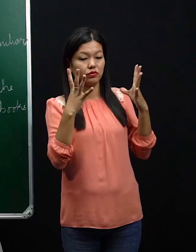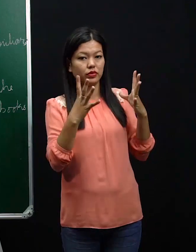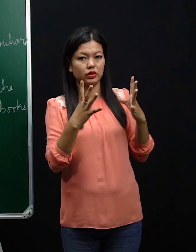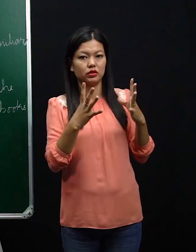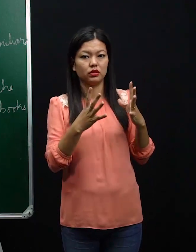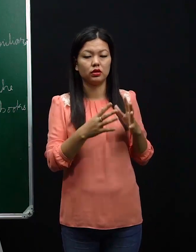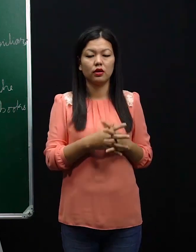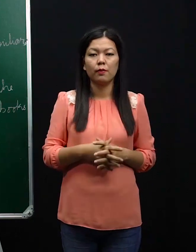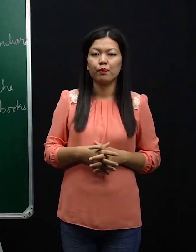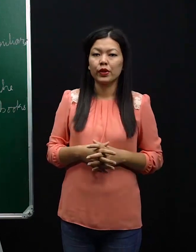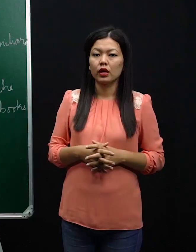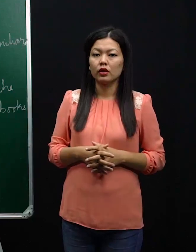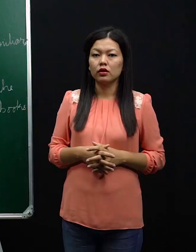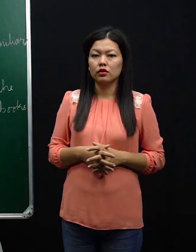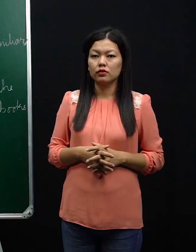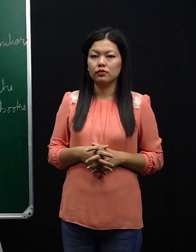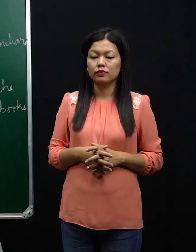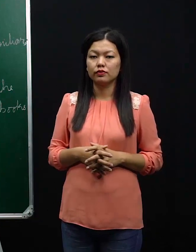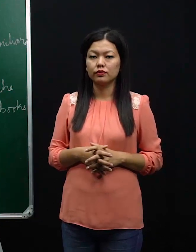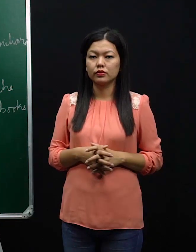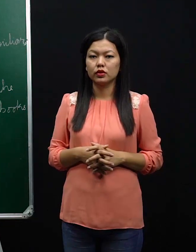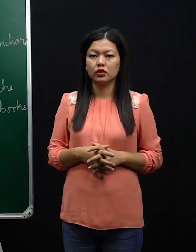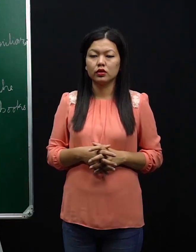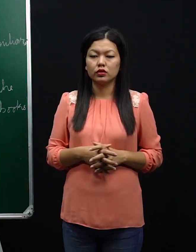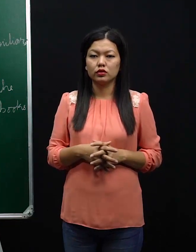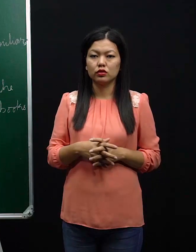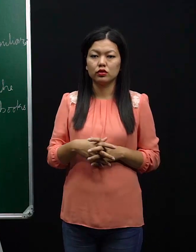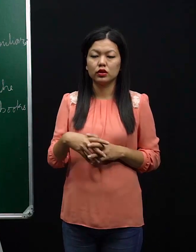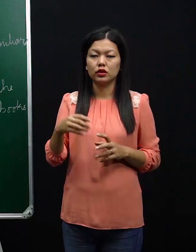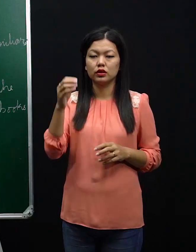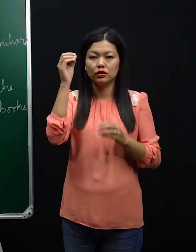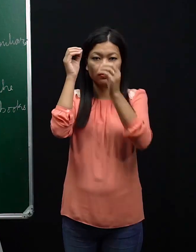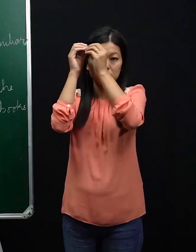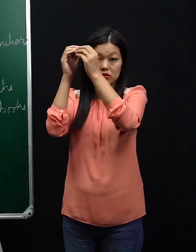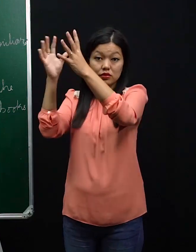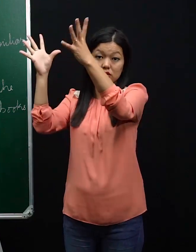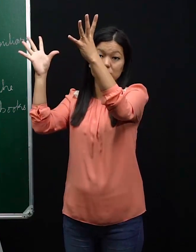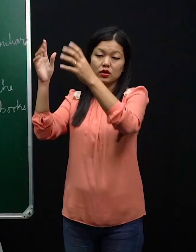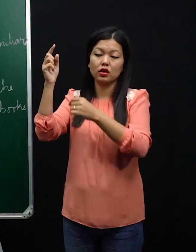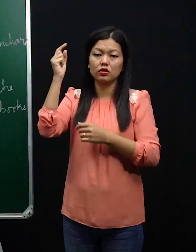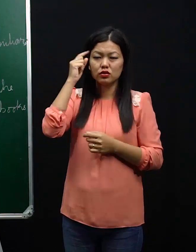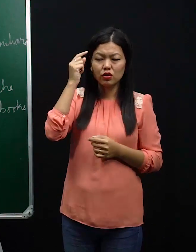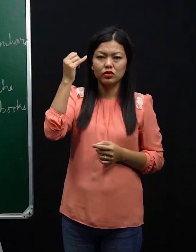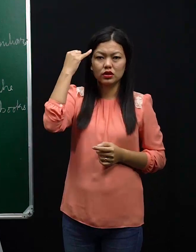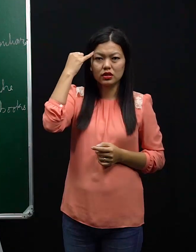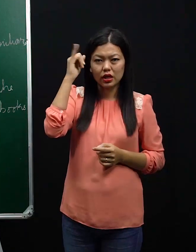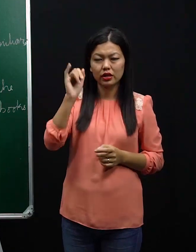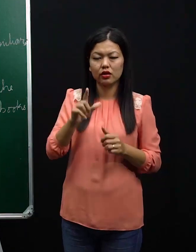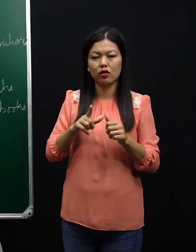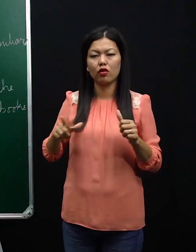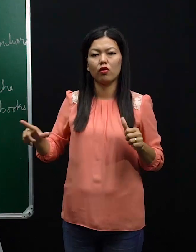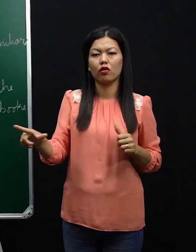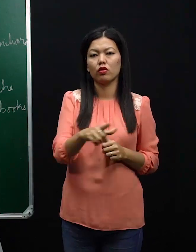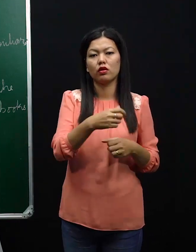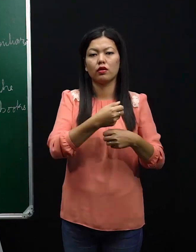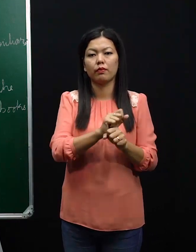old Ernest had acquired was unimaginable, because he did not go and take any special training, as